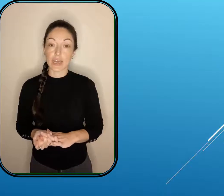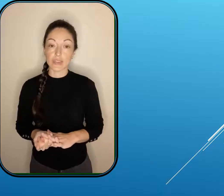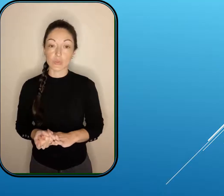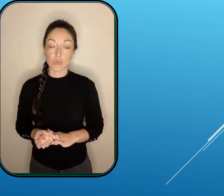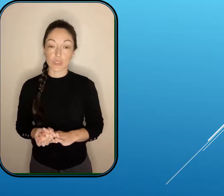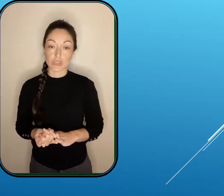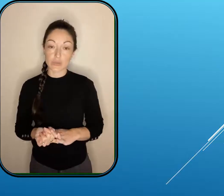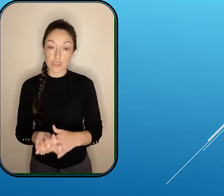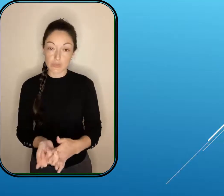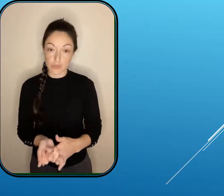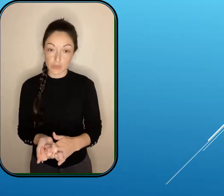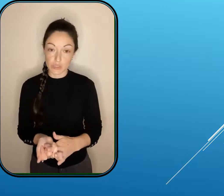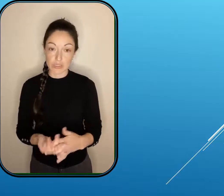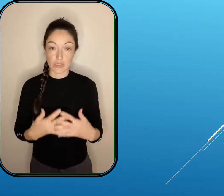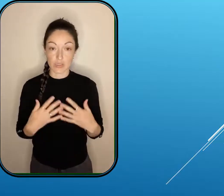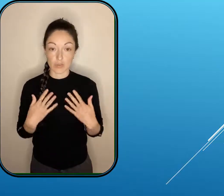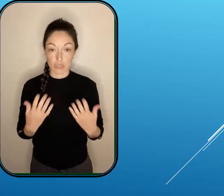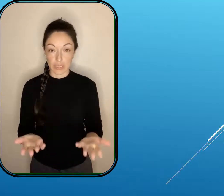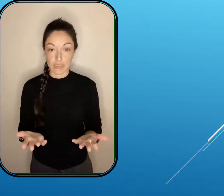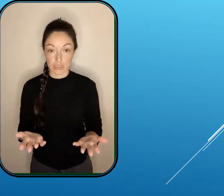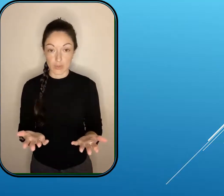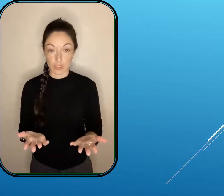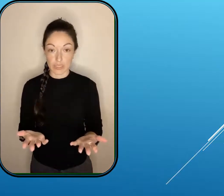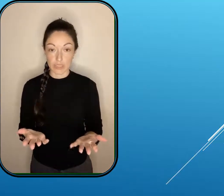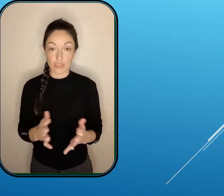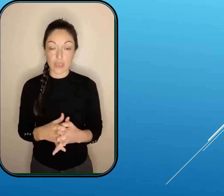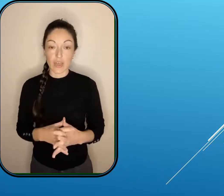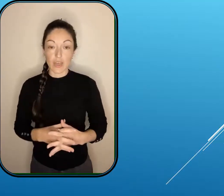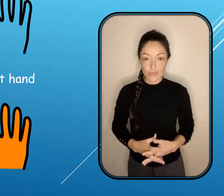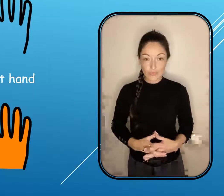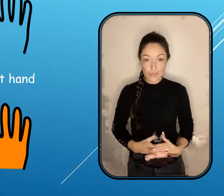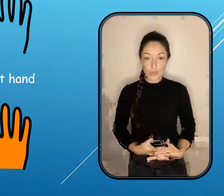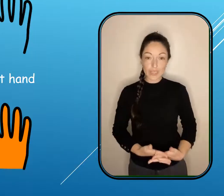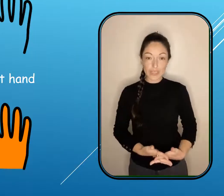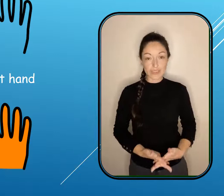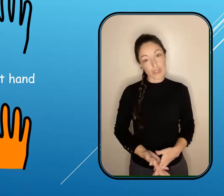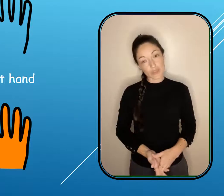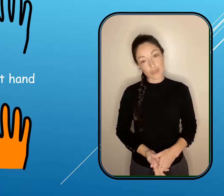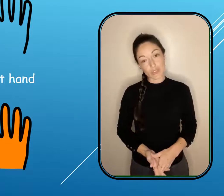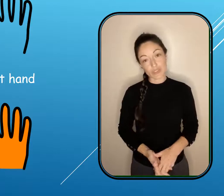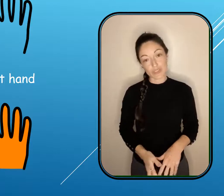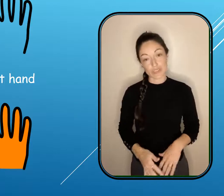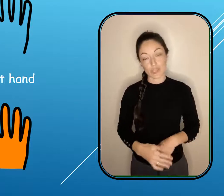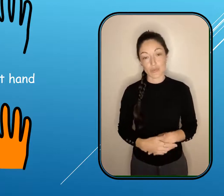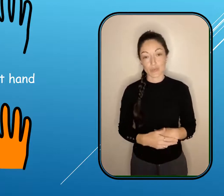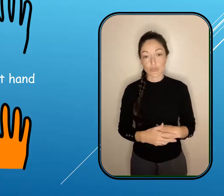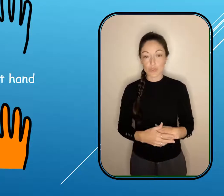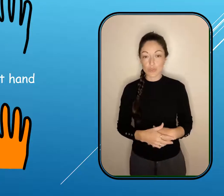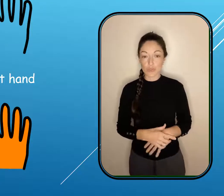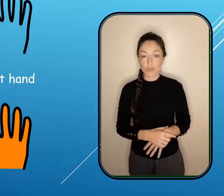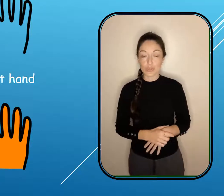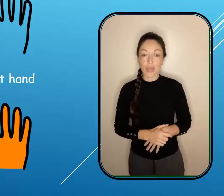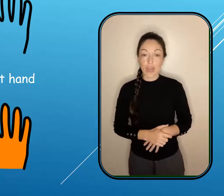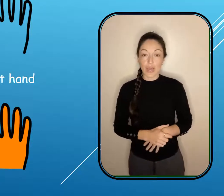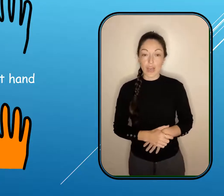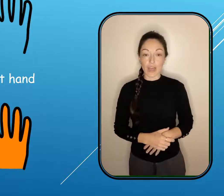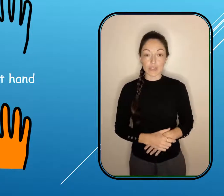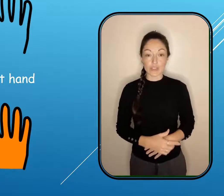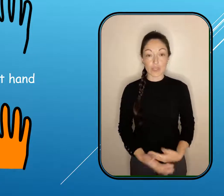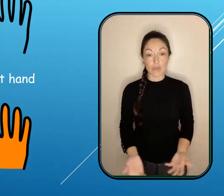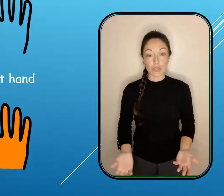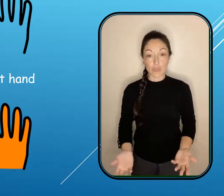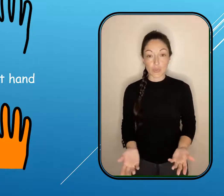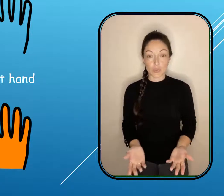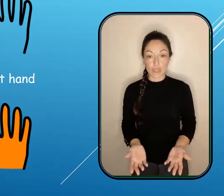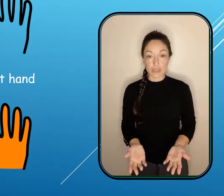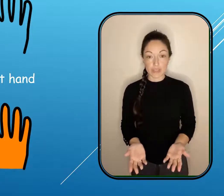understanding, and also expressive difficulties, so communicating outwardly. We at Downs View just have a few rules to try